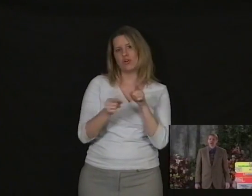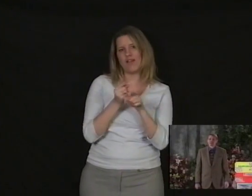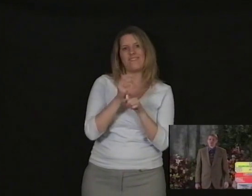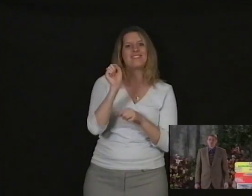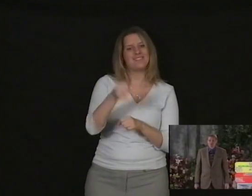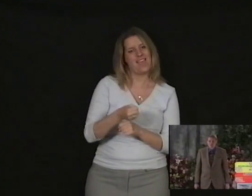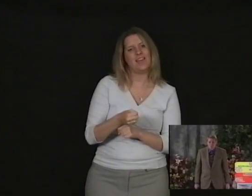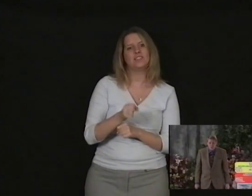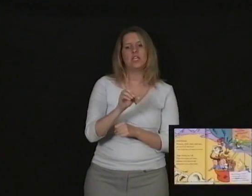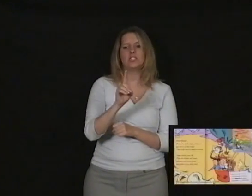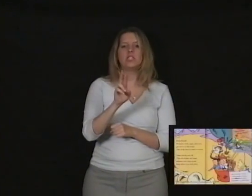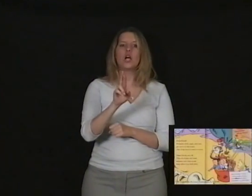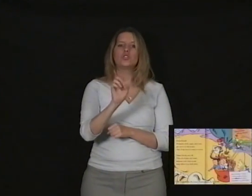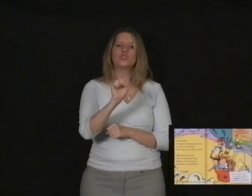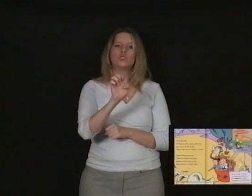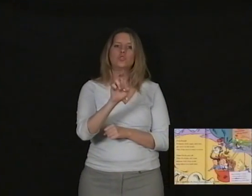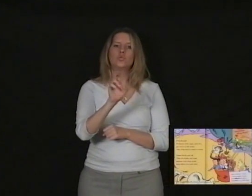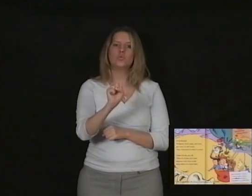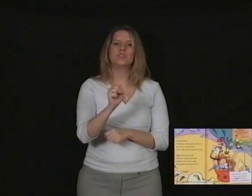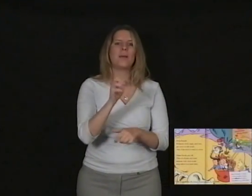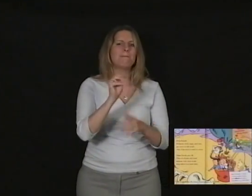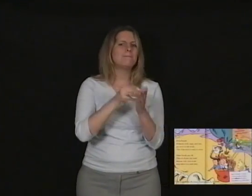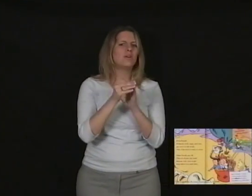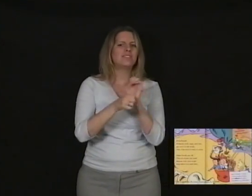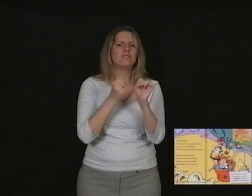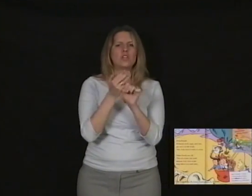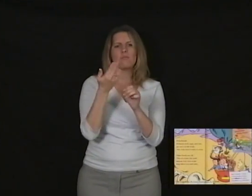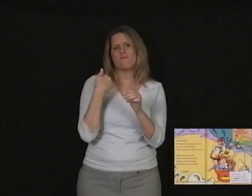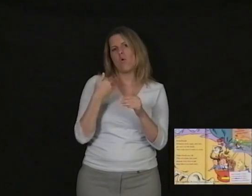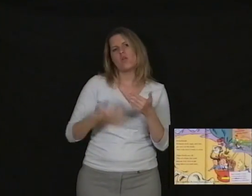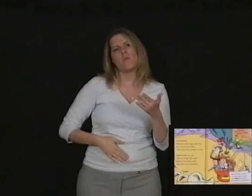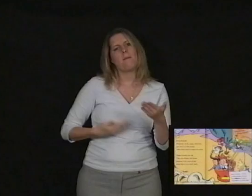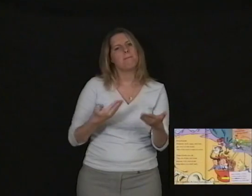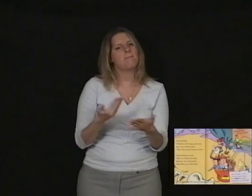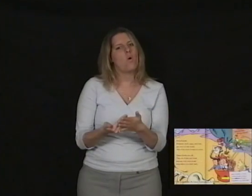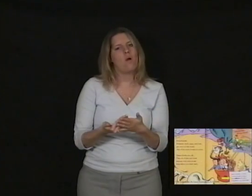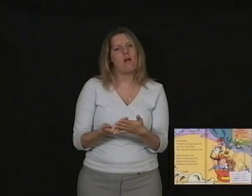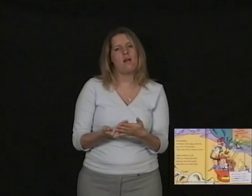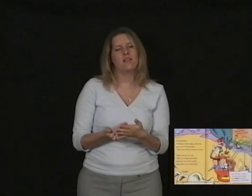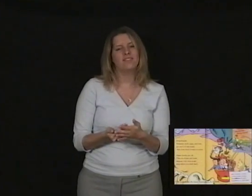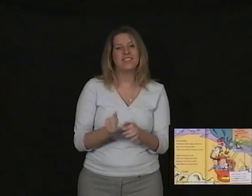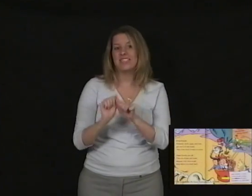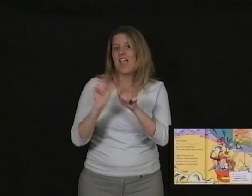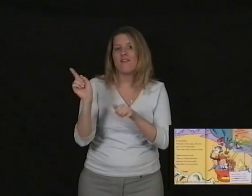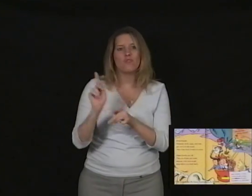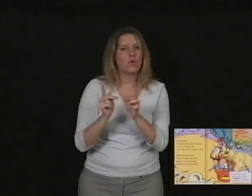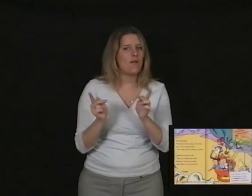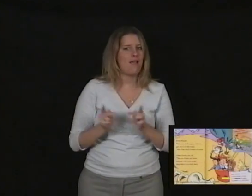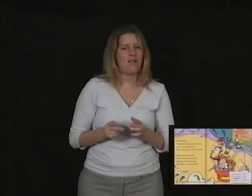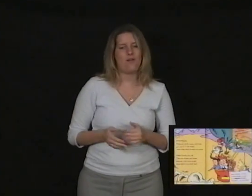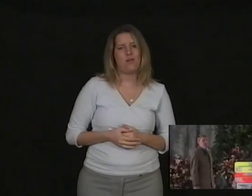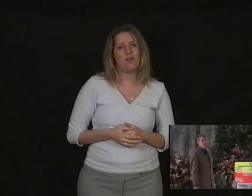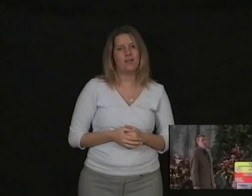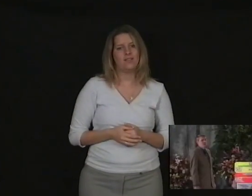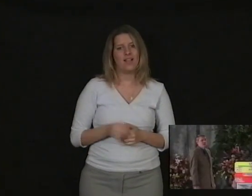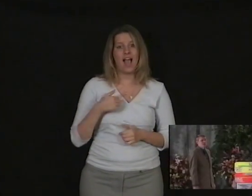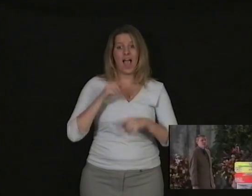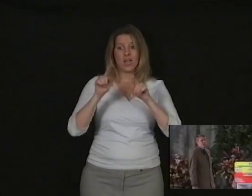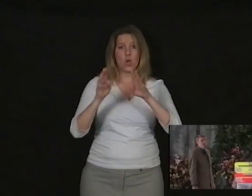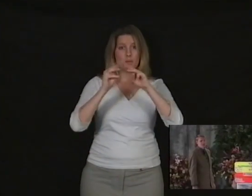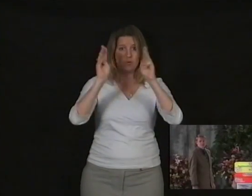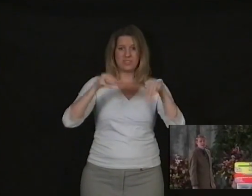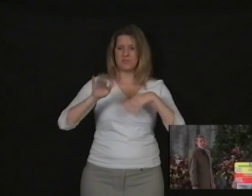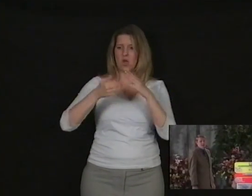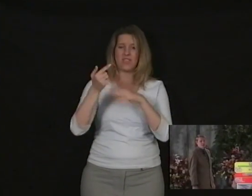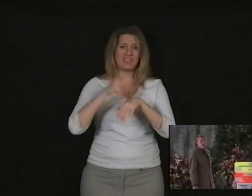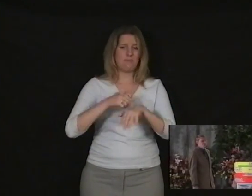they are. Dr. Seuss, millions of years before you were born. It's everywhere, folks. I go to museums